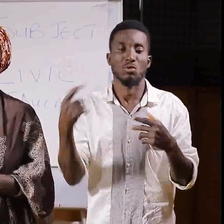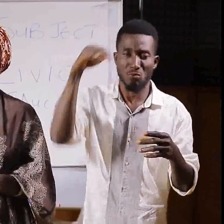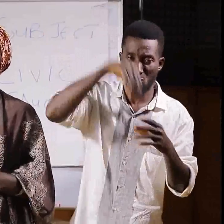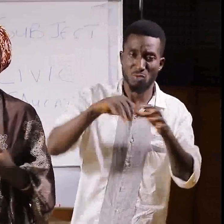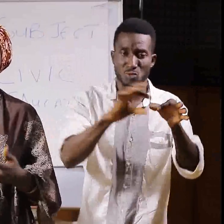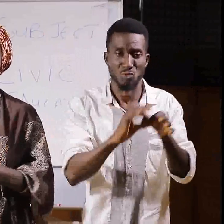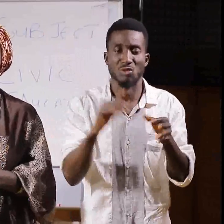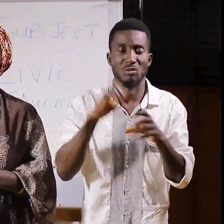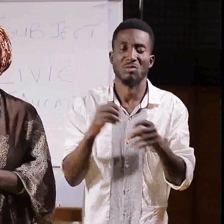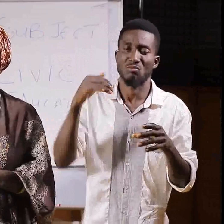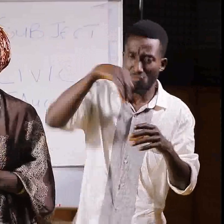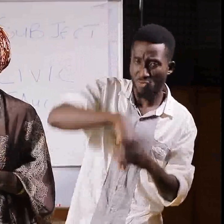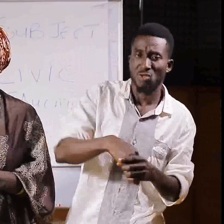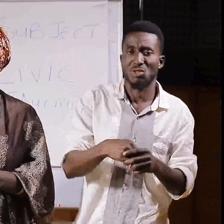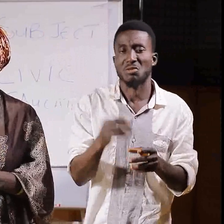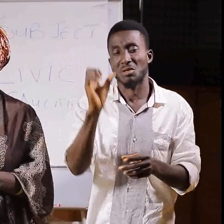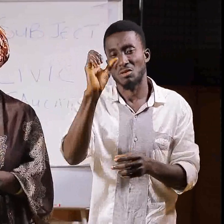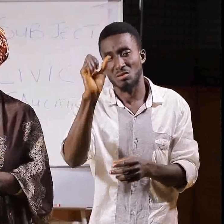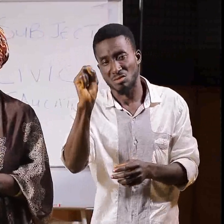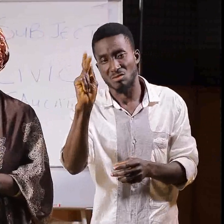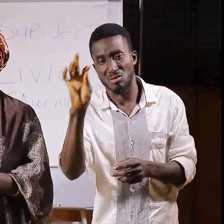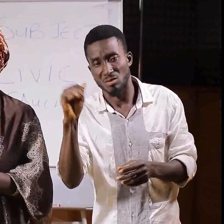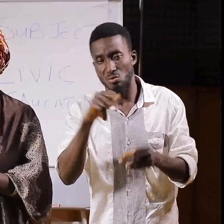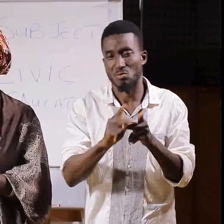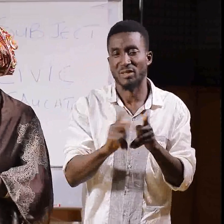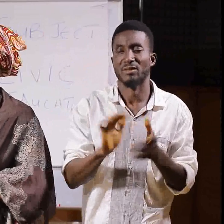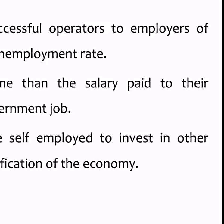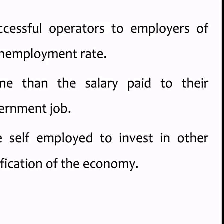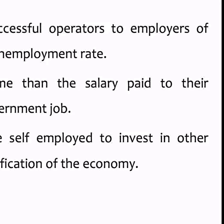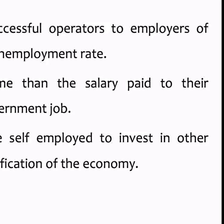join him and put their skill into practice.